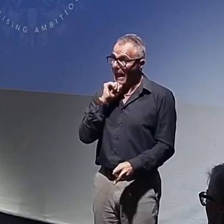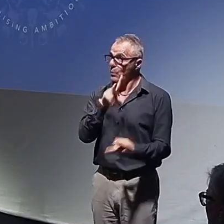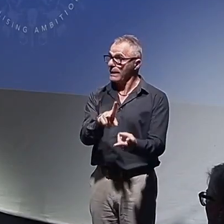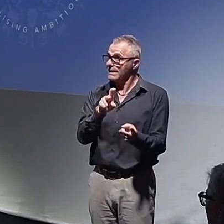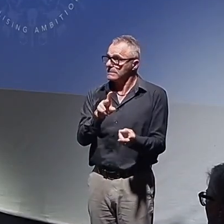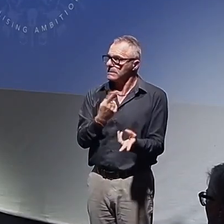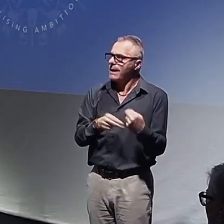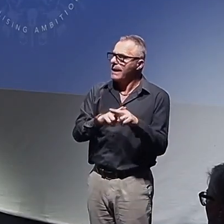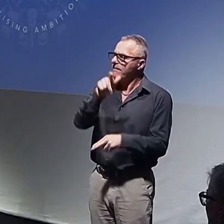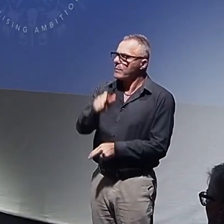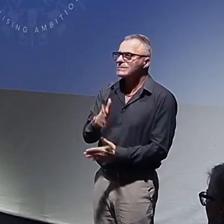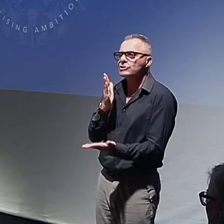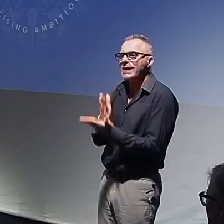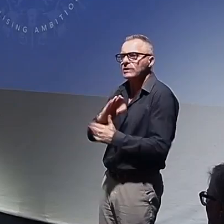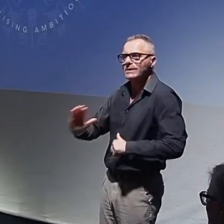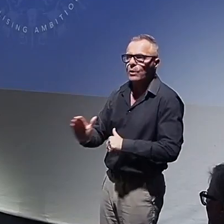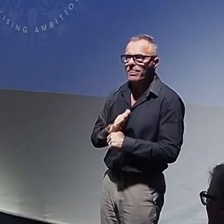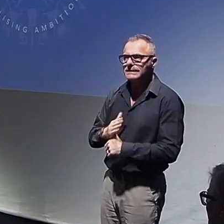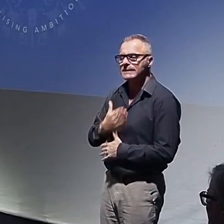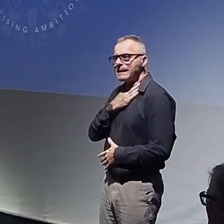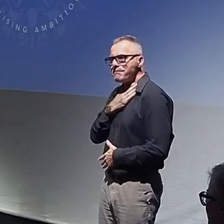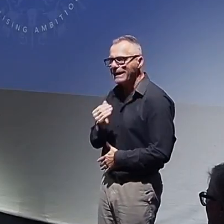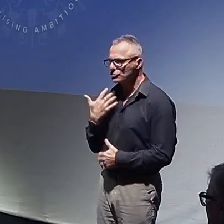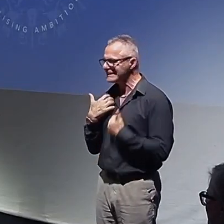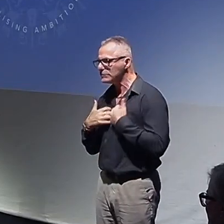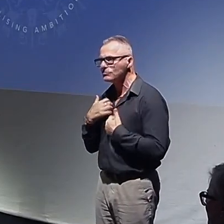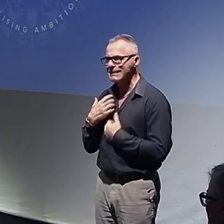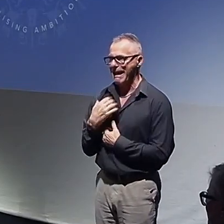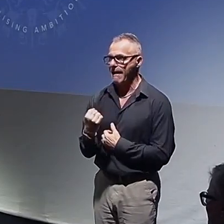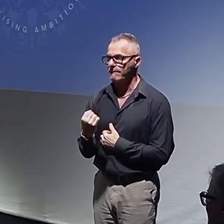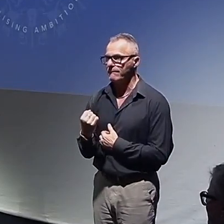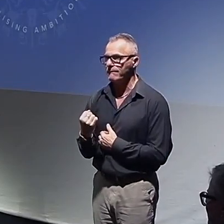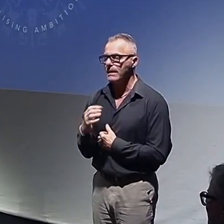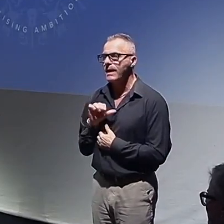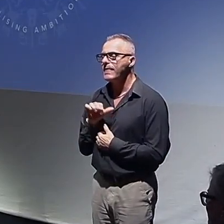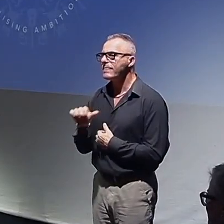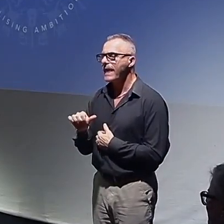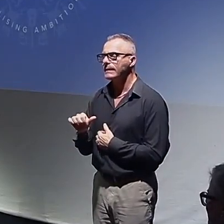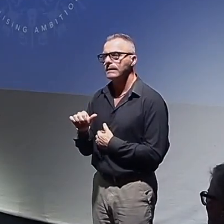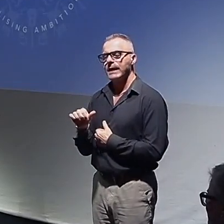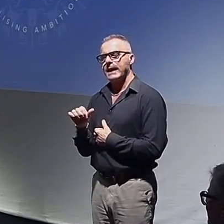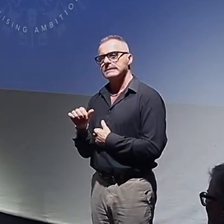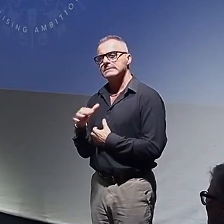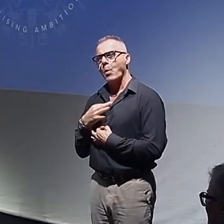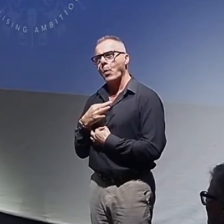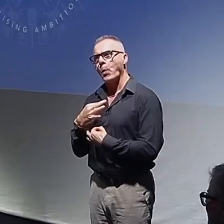is genuinely, authentically into something, then it's